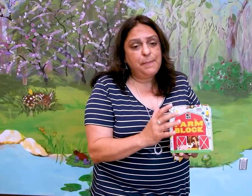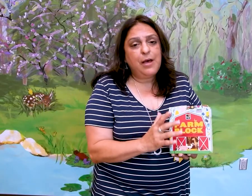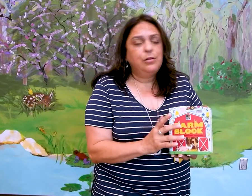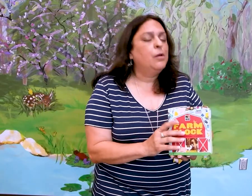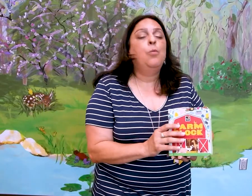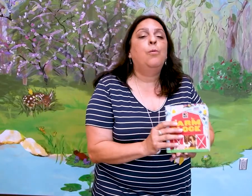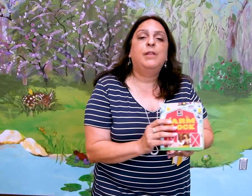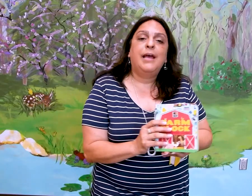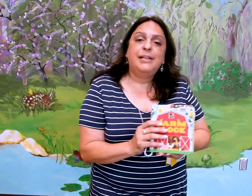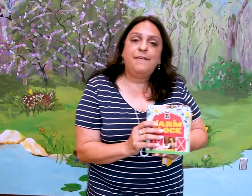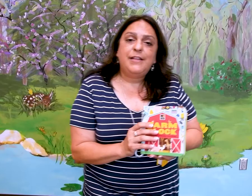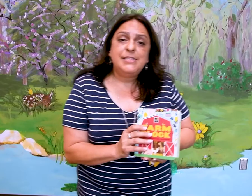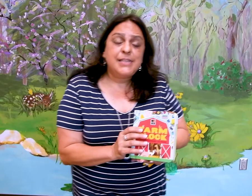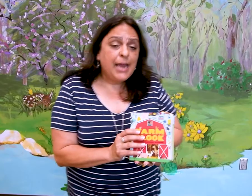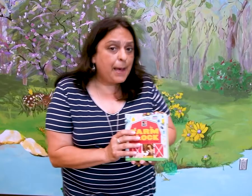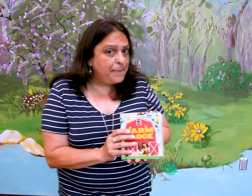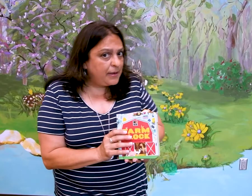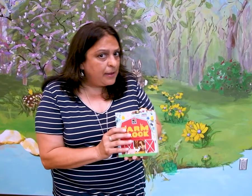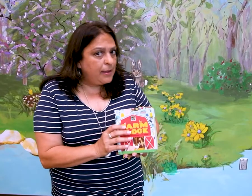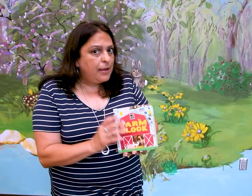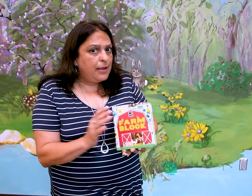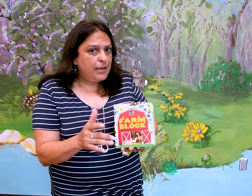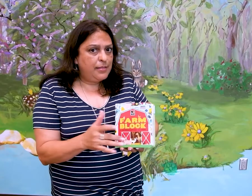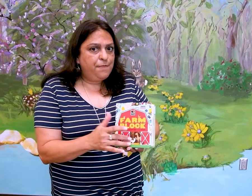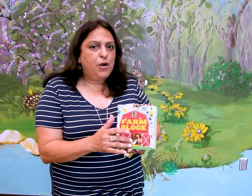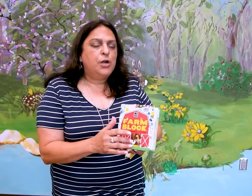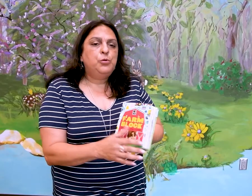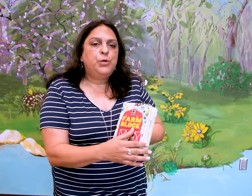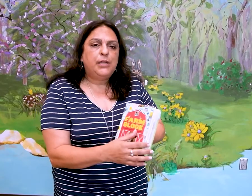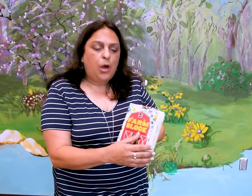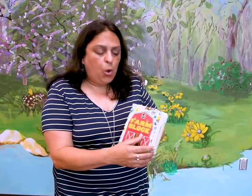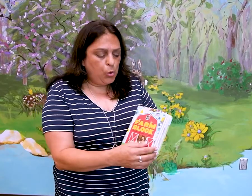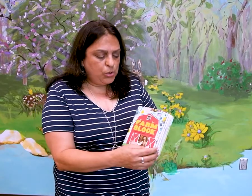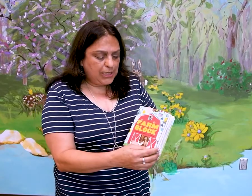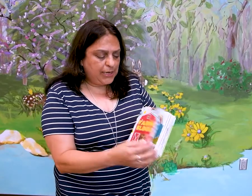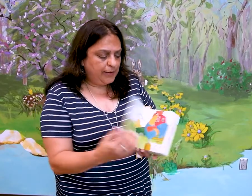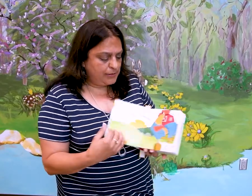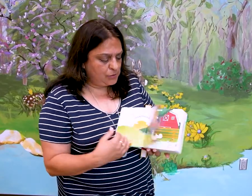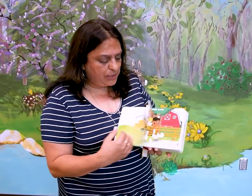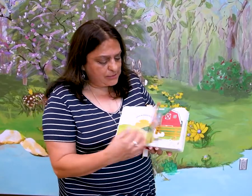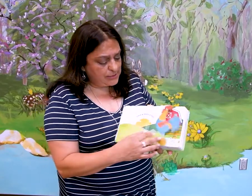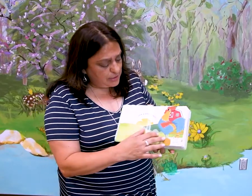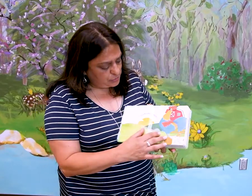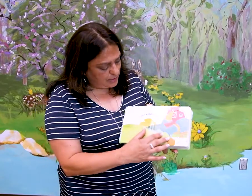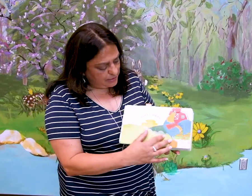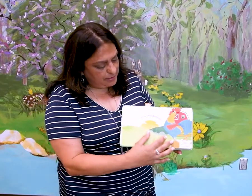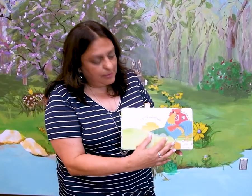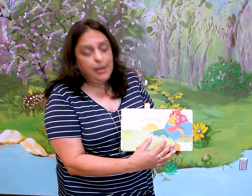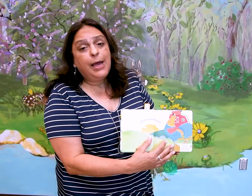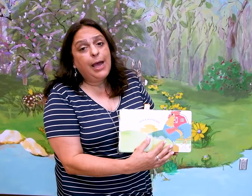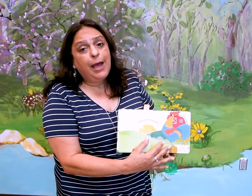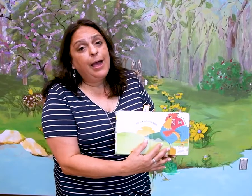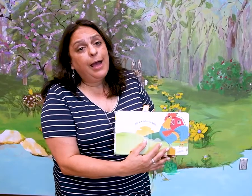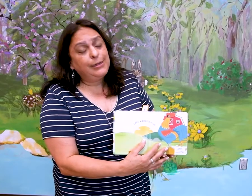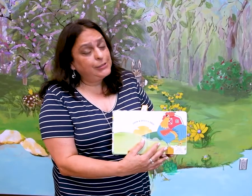about the activities that happen in the farm during the whole year. So it starts with a